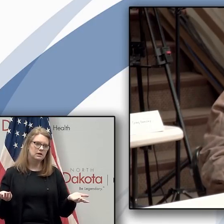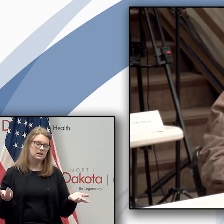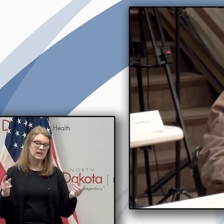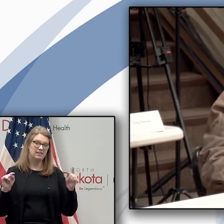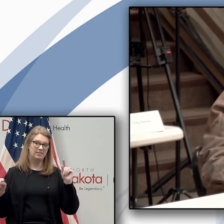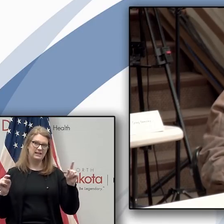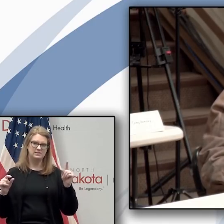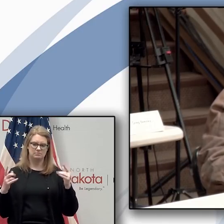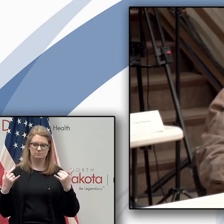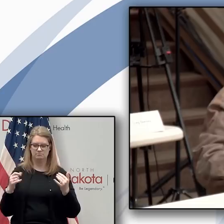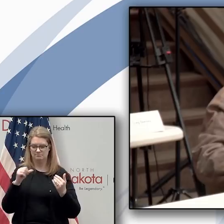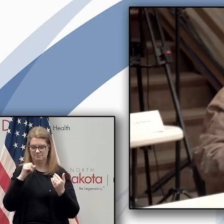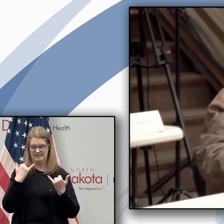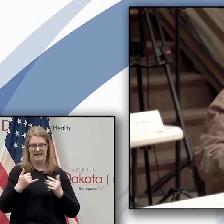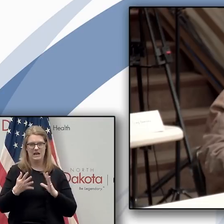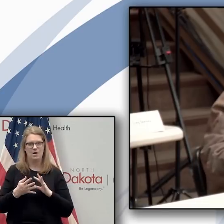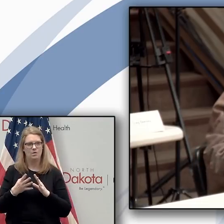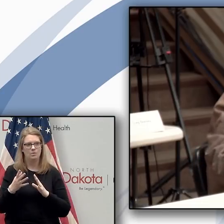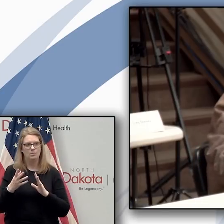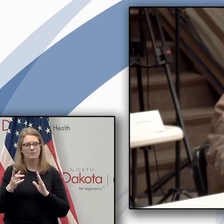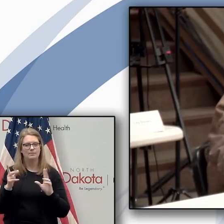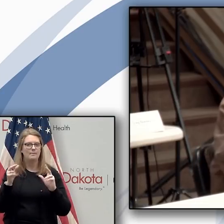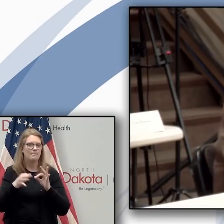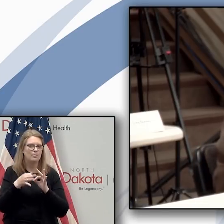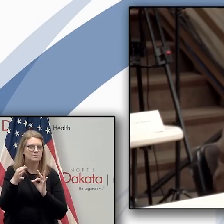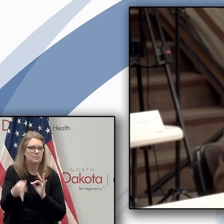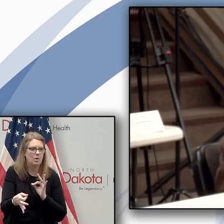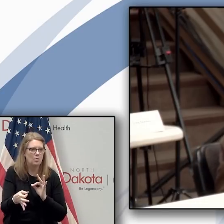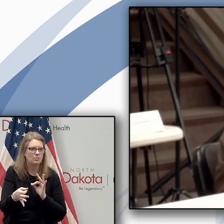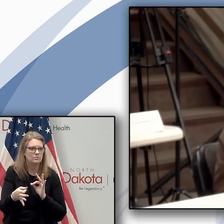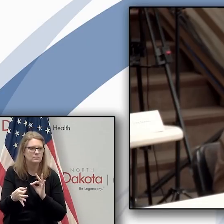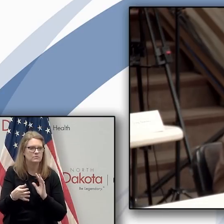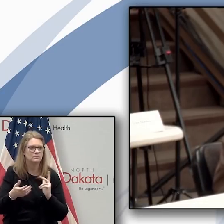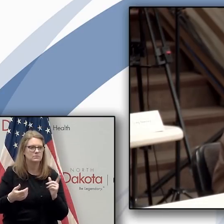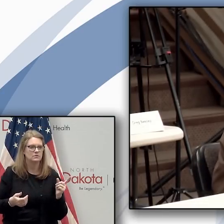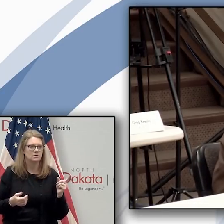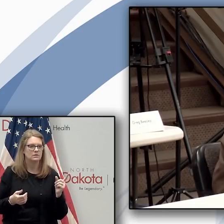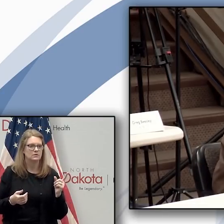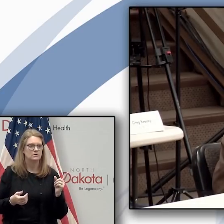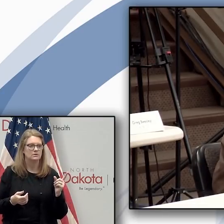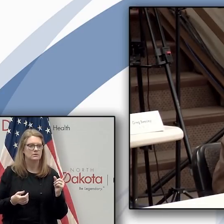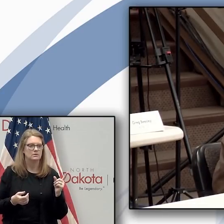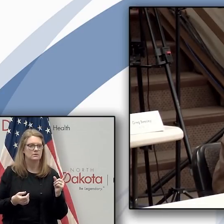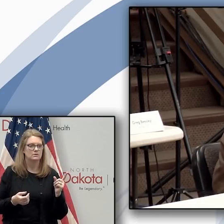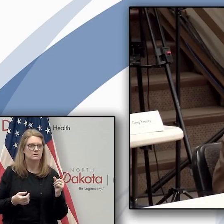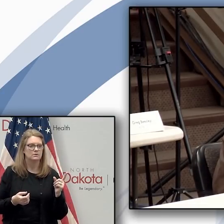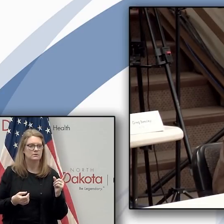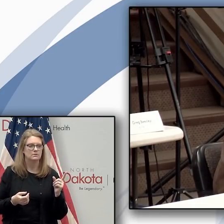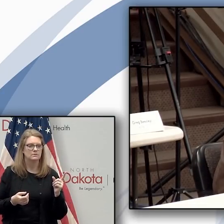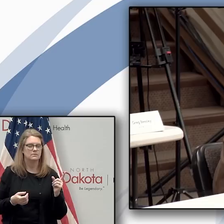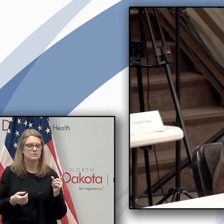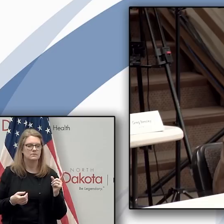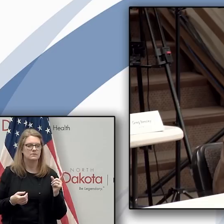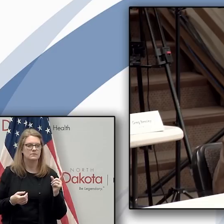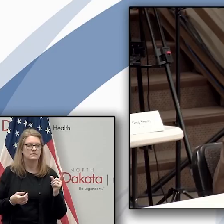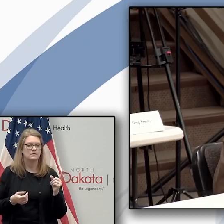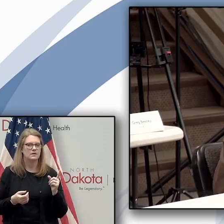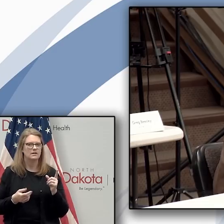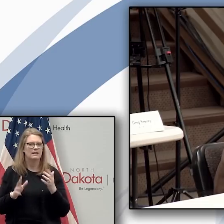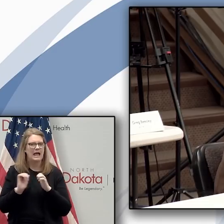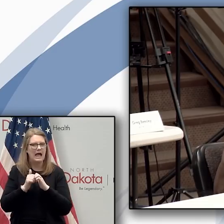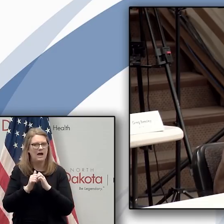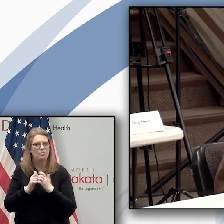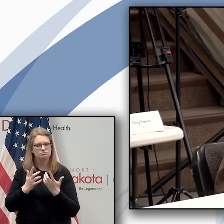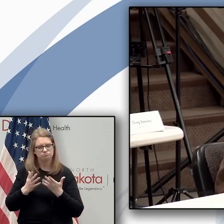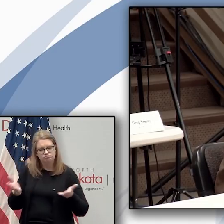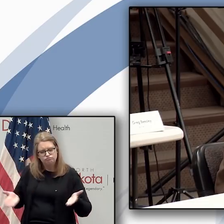not happening now? How is a message need to be sent to encourage them to come back